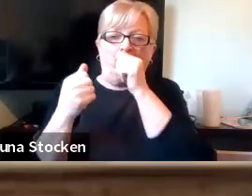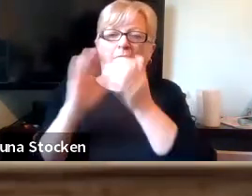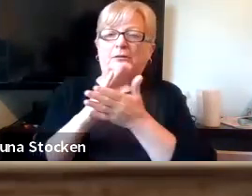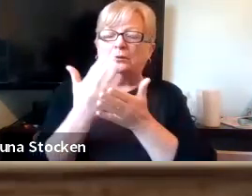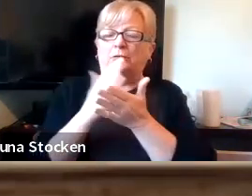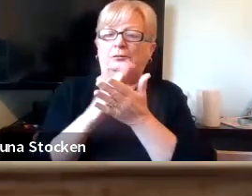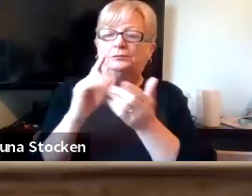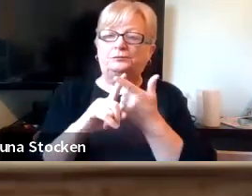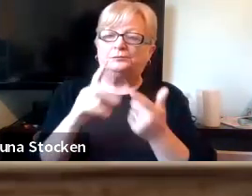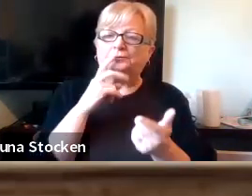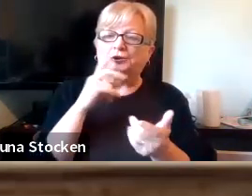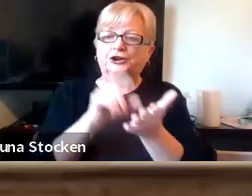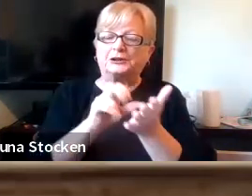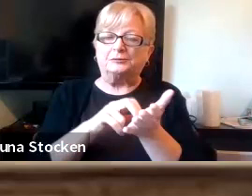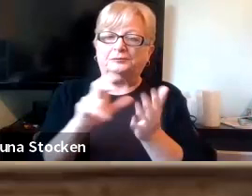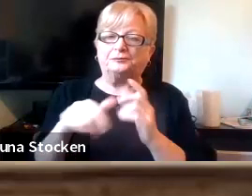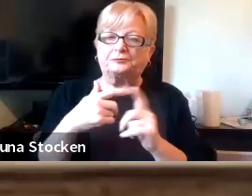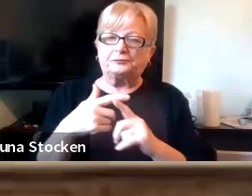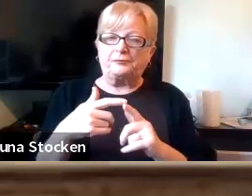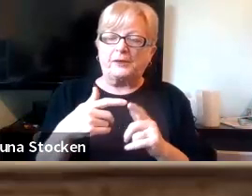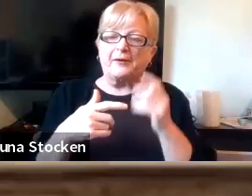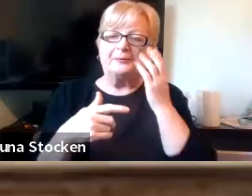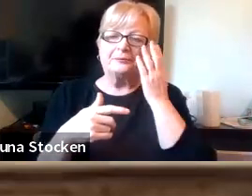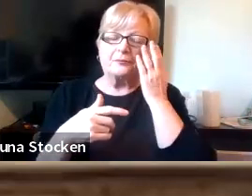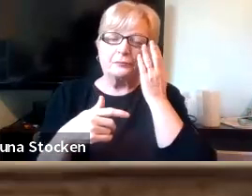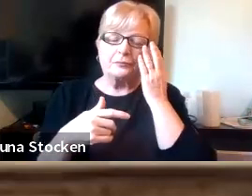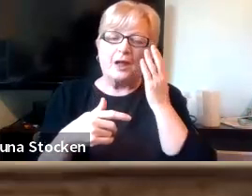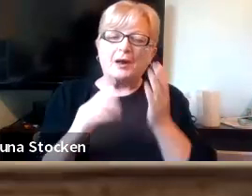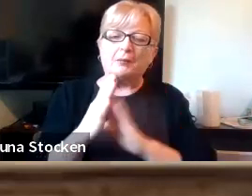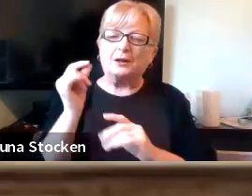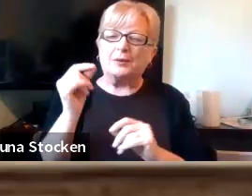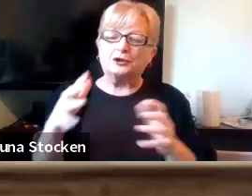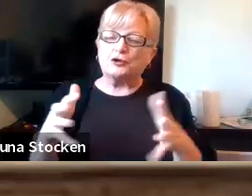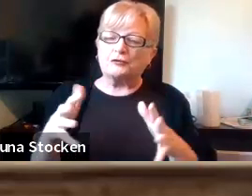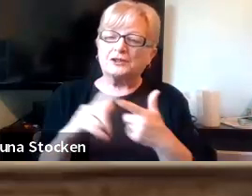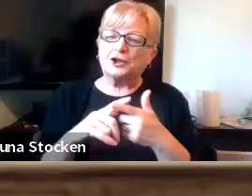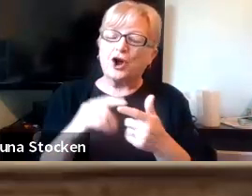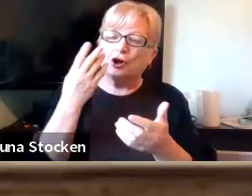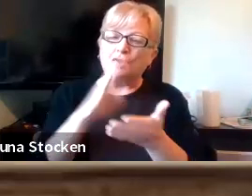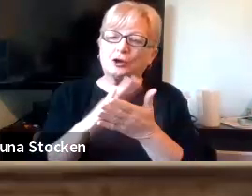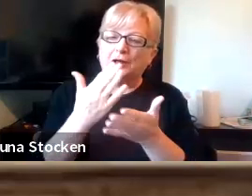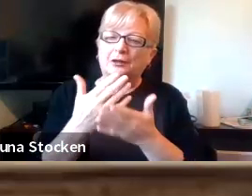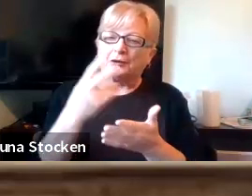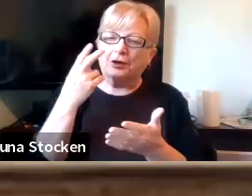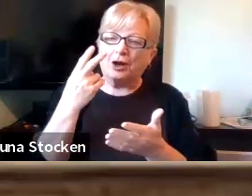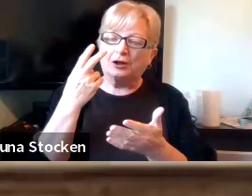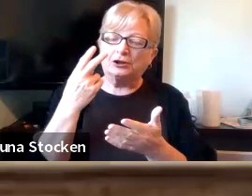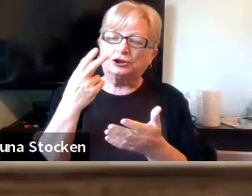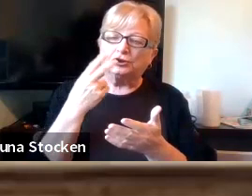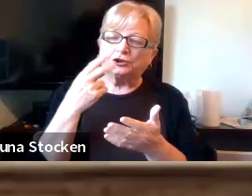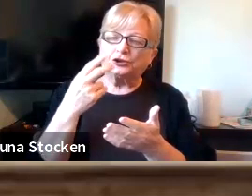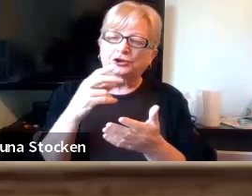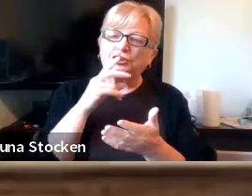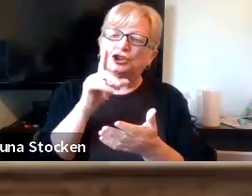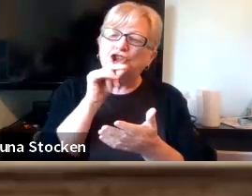vision impairment, and I just got really nervous cooking chicken. It's obviously different than red meat, right? Because with